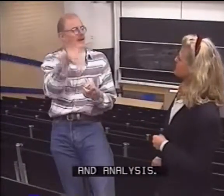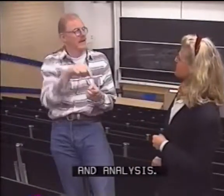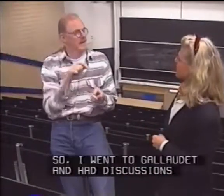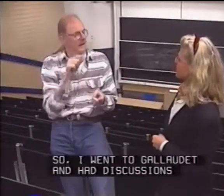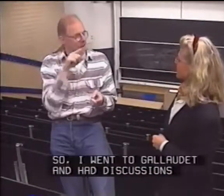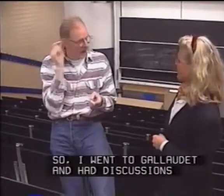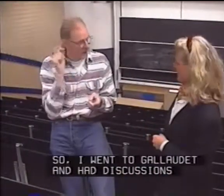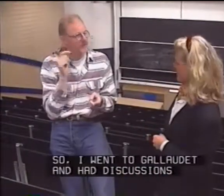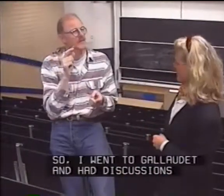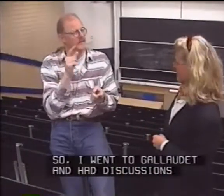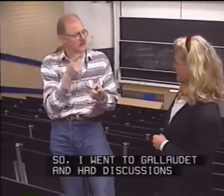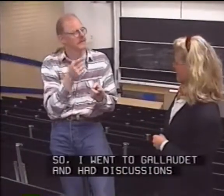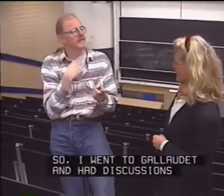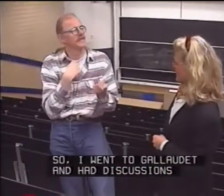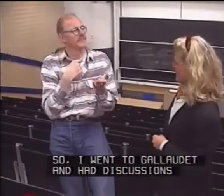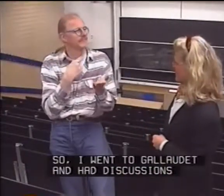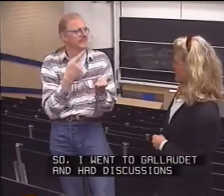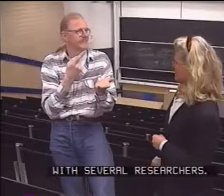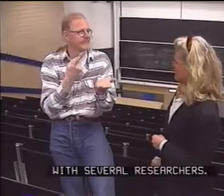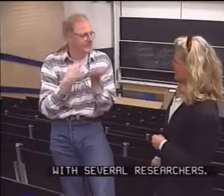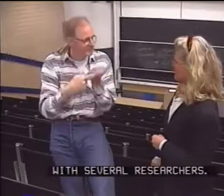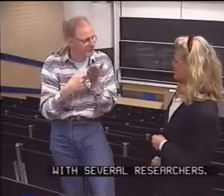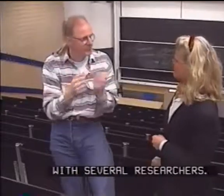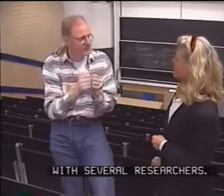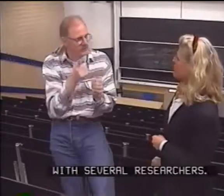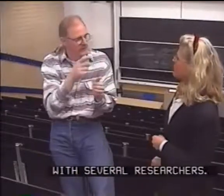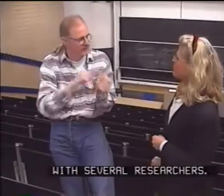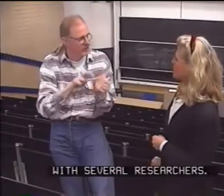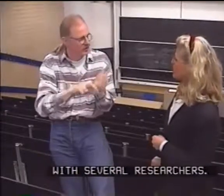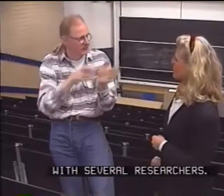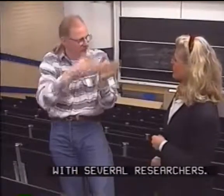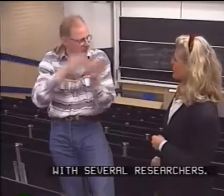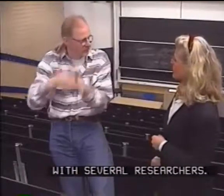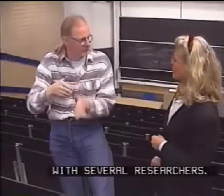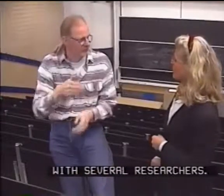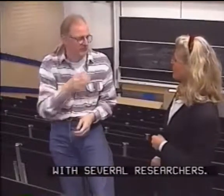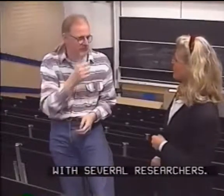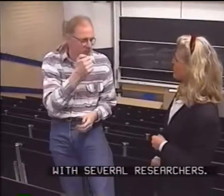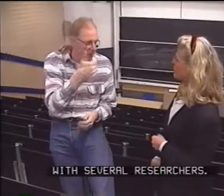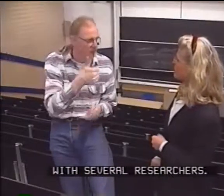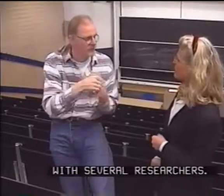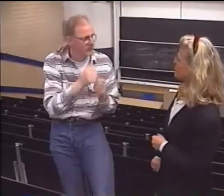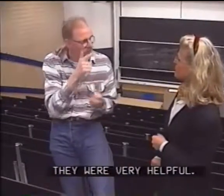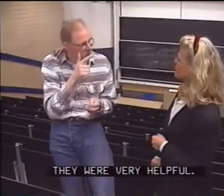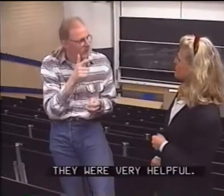So I went to Gallaudet and had discussions with several researchers. They were very helpful.